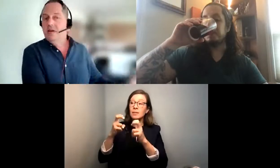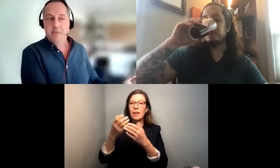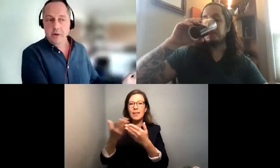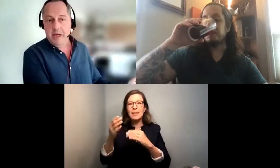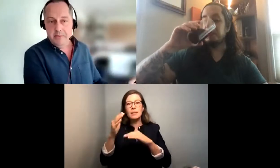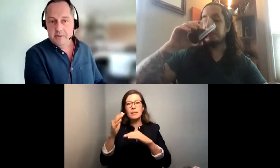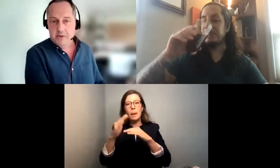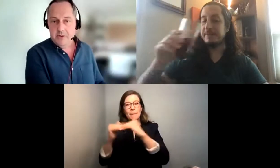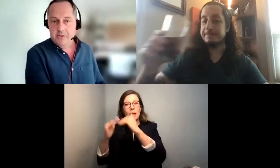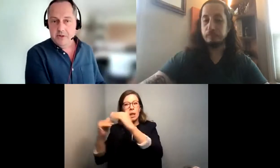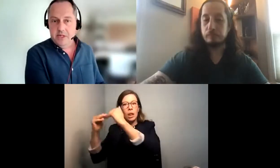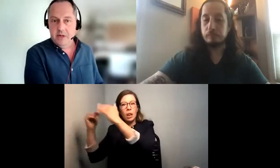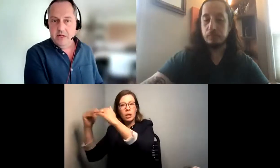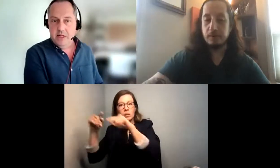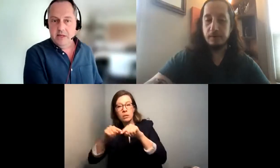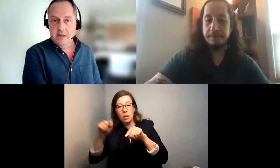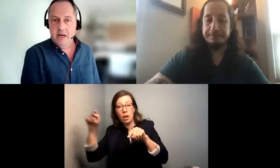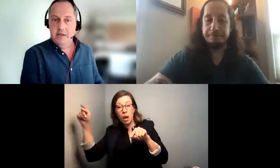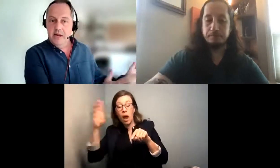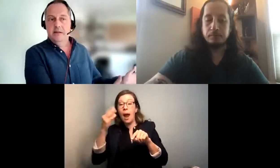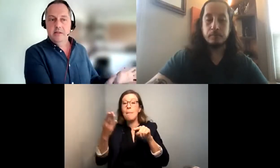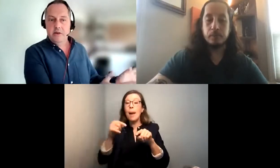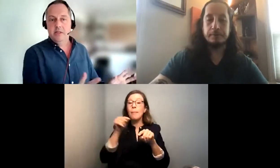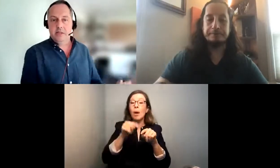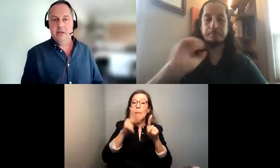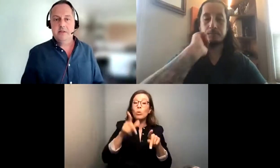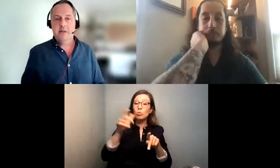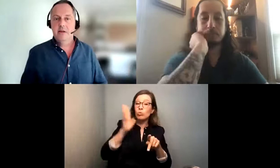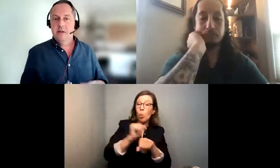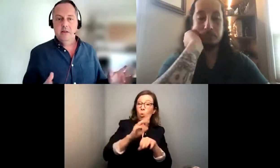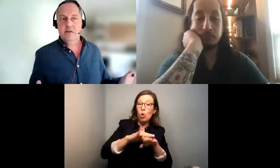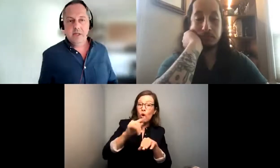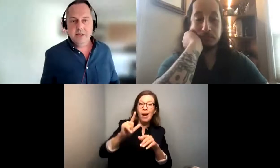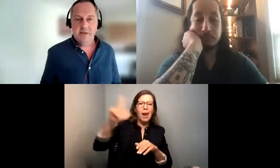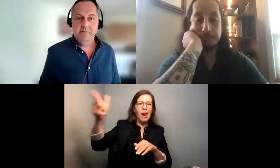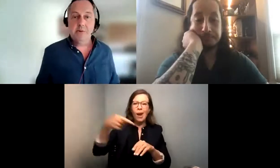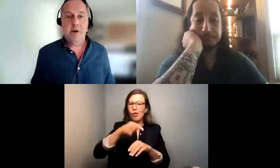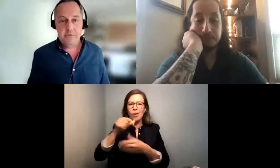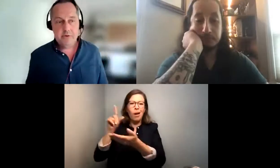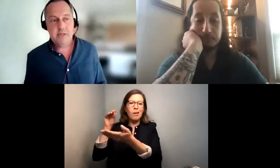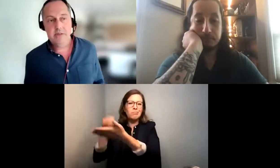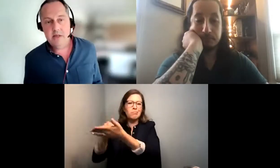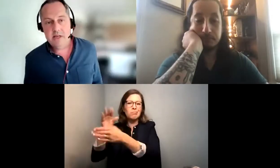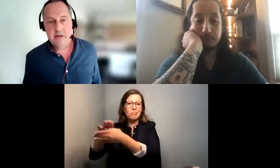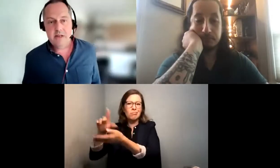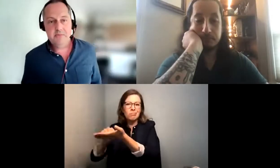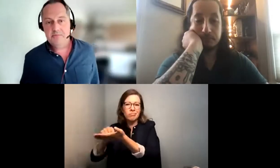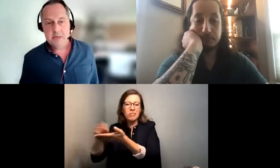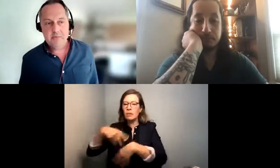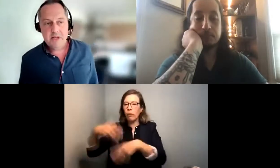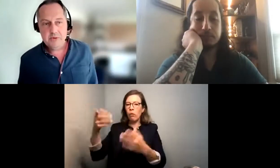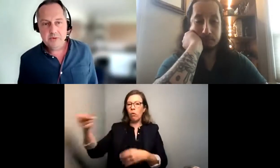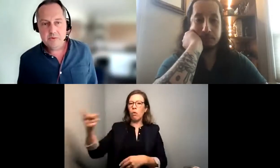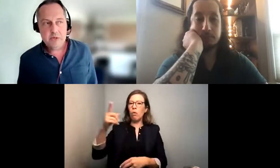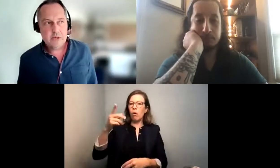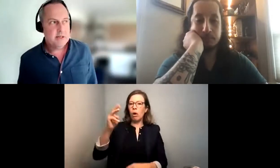doesn't end up on a paper or something further down the line, and then they're criticized that somebody has misappropriated a